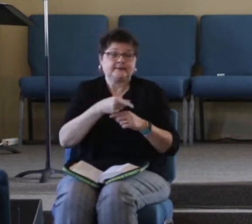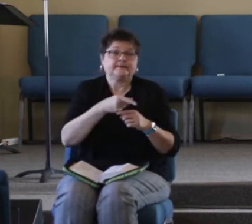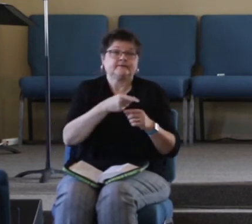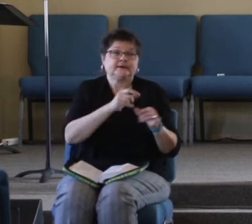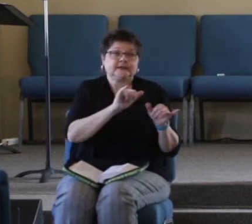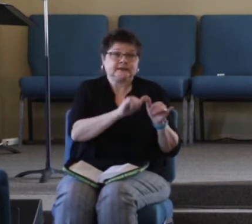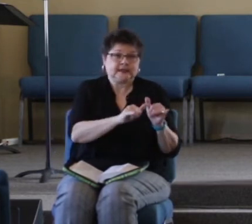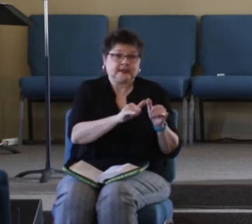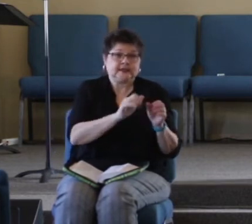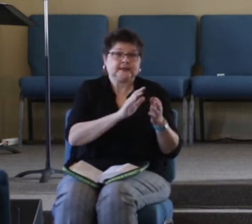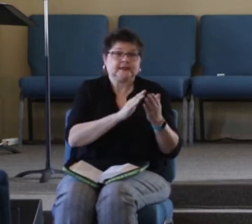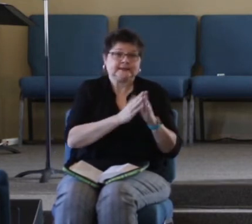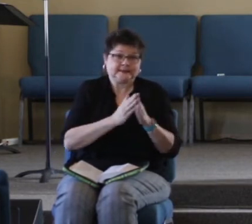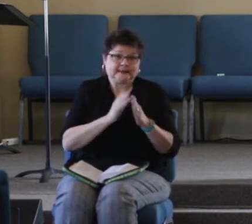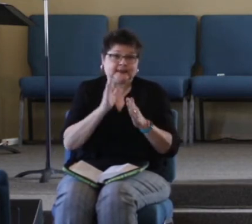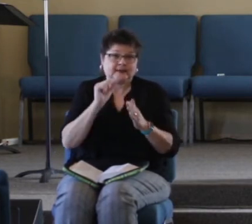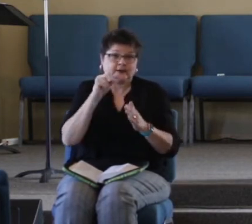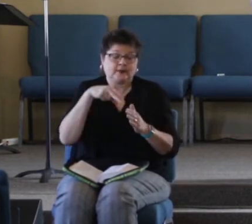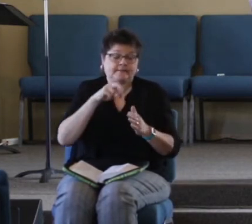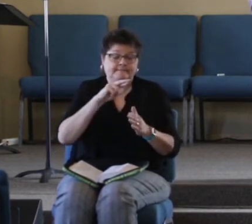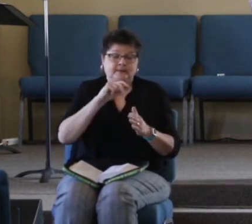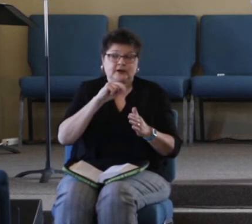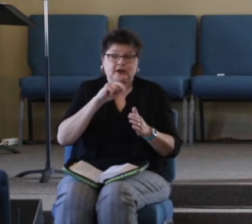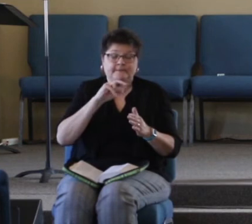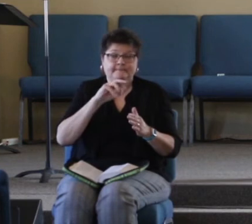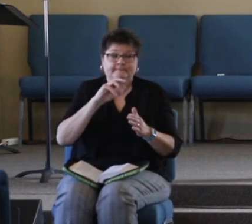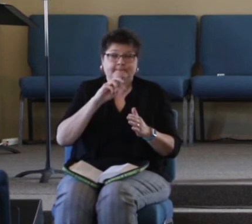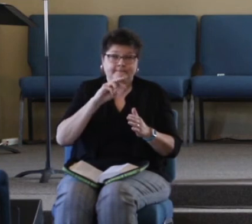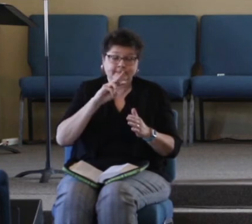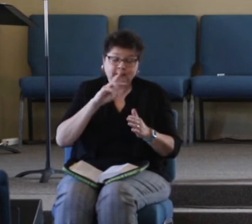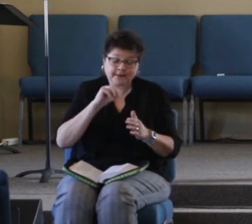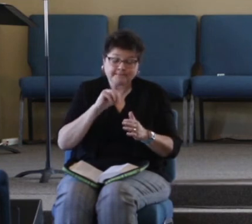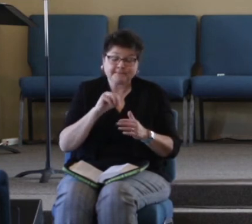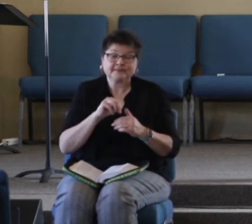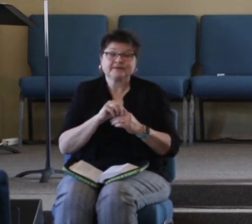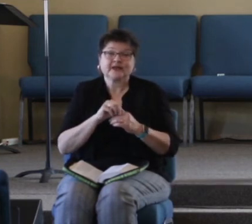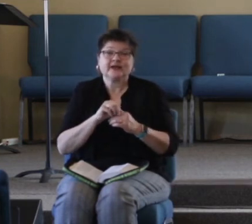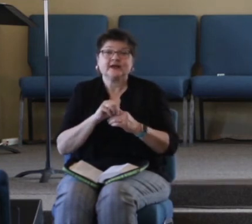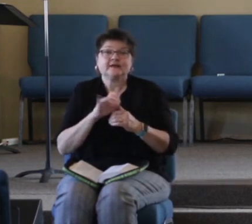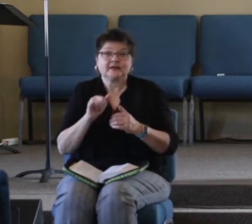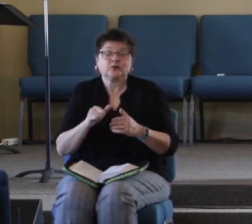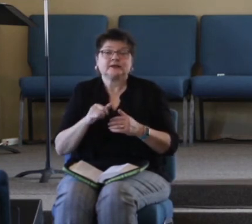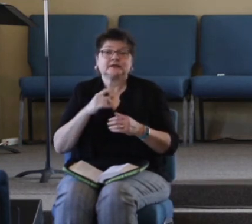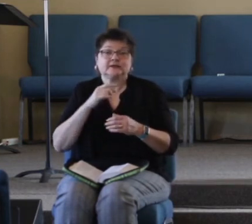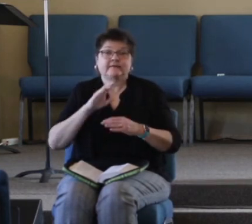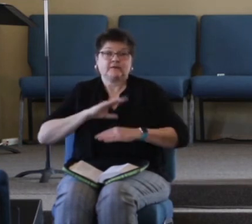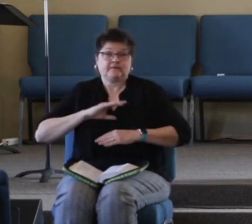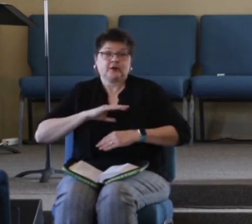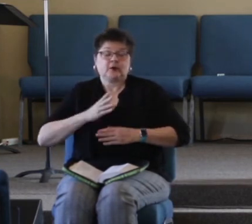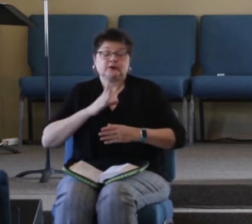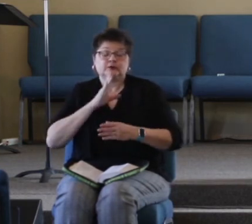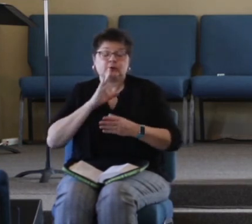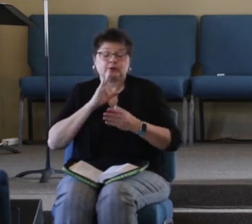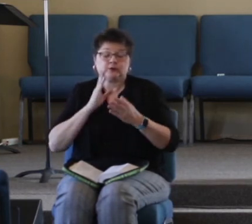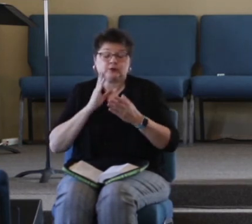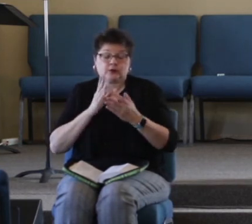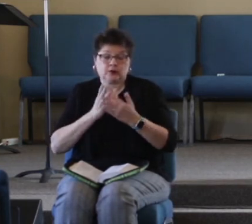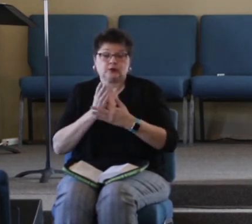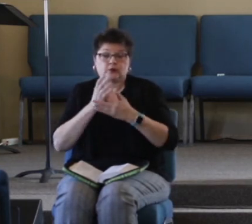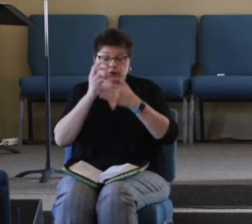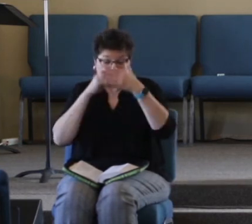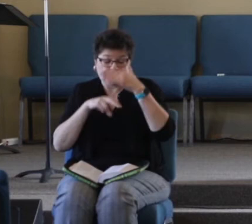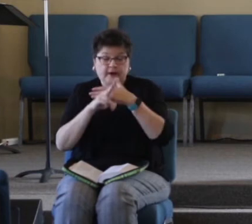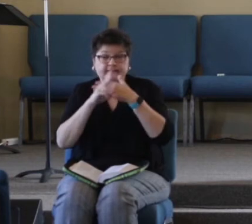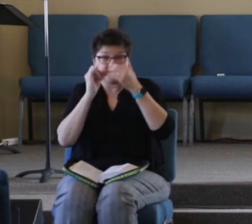of Zebulun and Naphtali. This was to fulfill what was spoken by the prophet Isaiah, the land